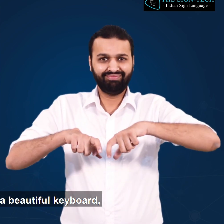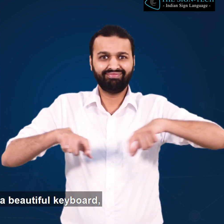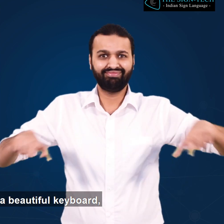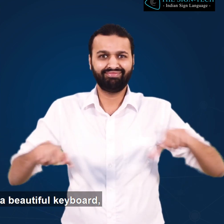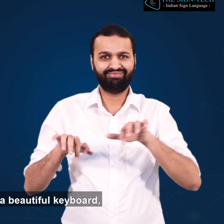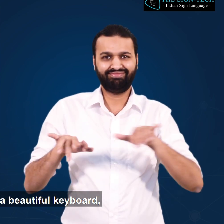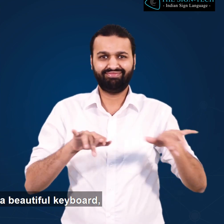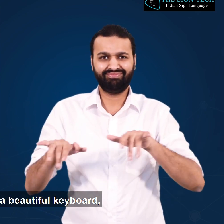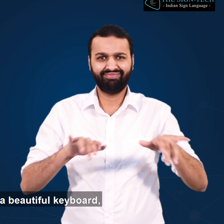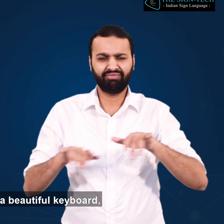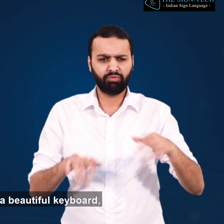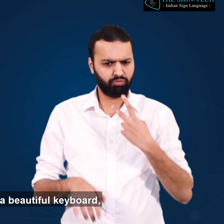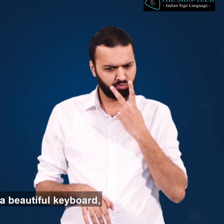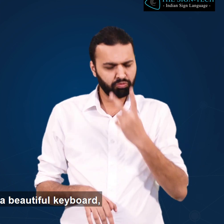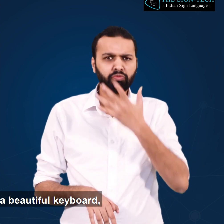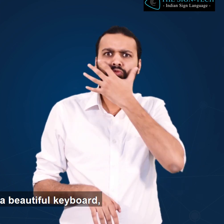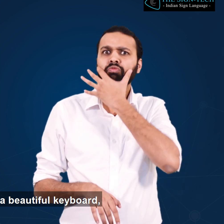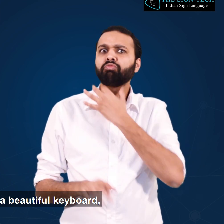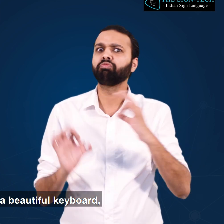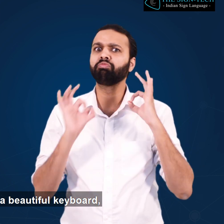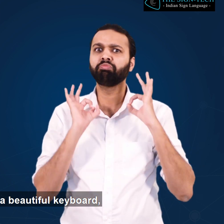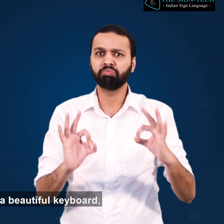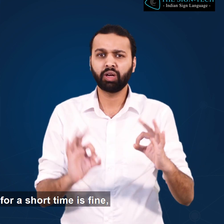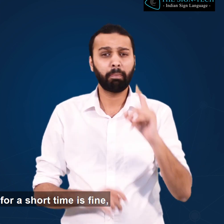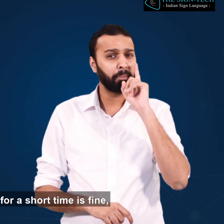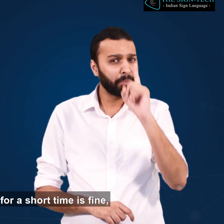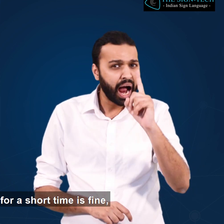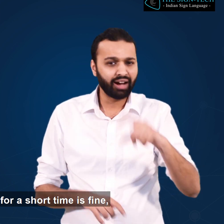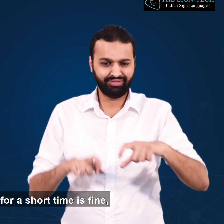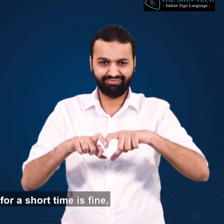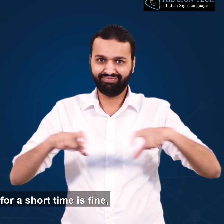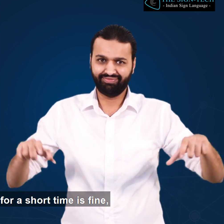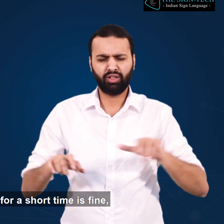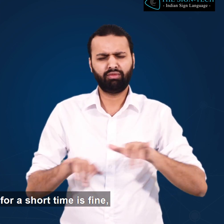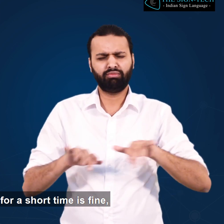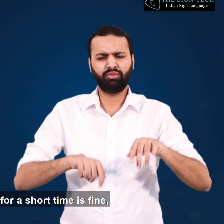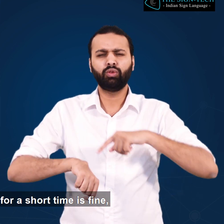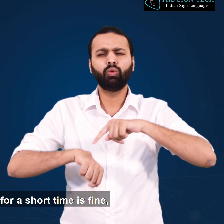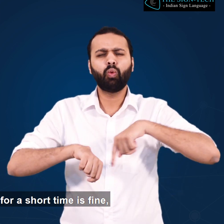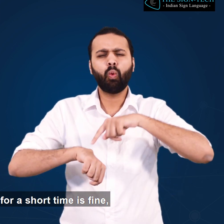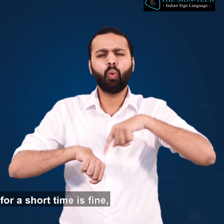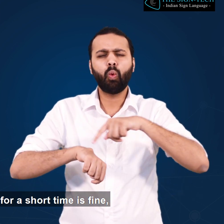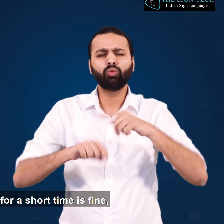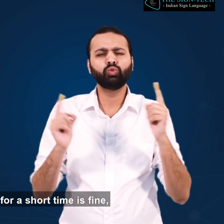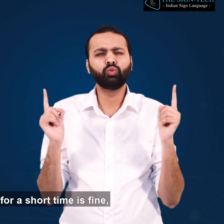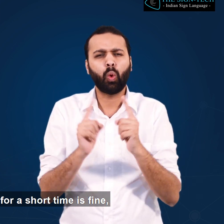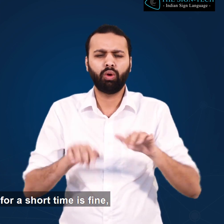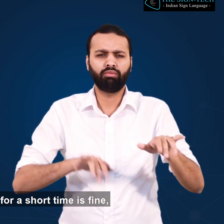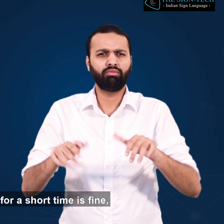The laptop has a beautiful keyboard. But, while typing for a short time is fine.